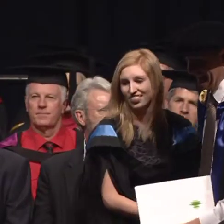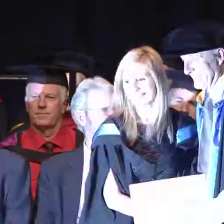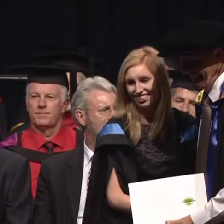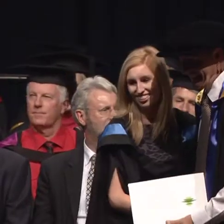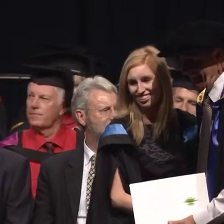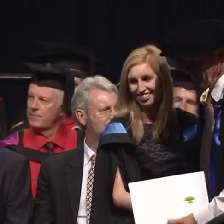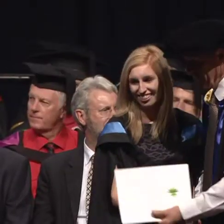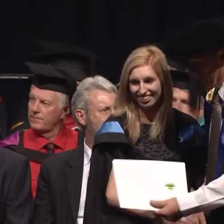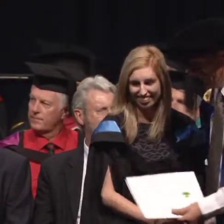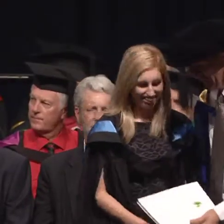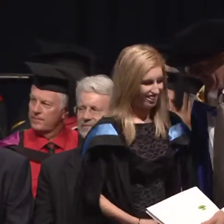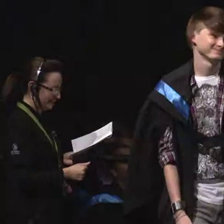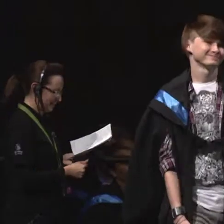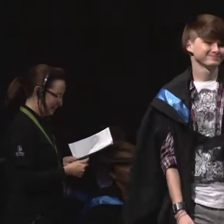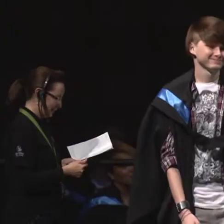Jason Hill.